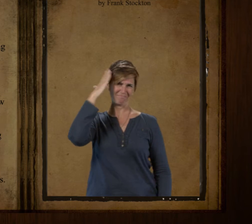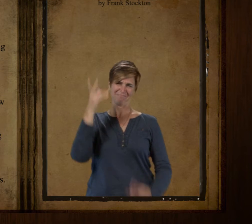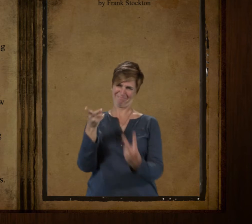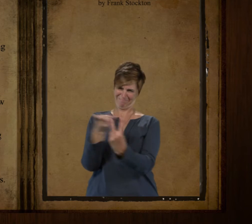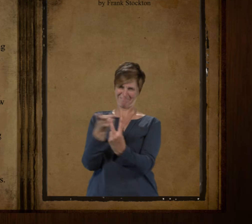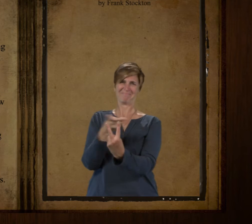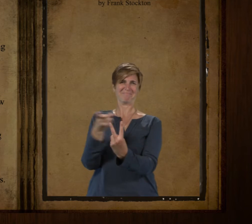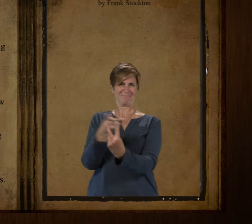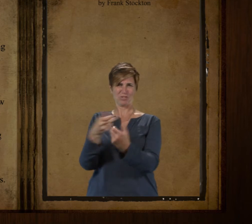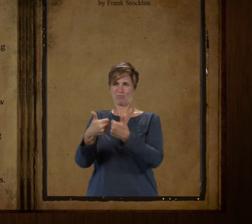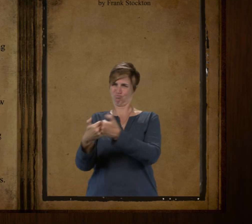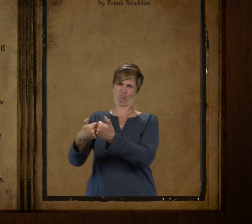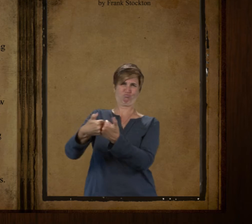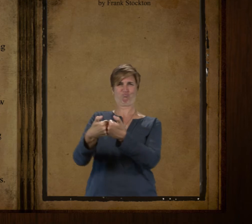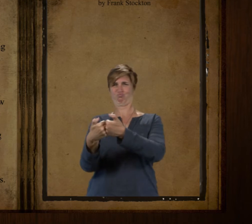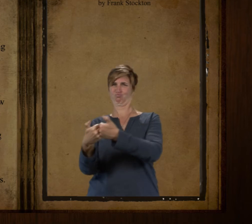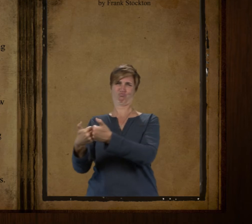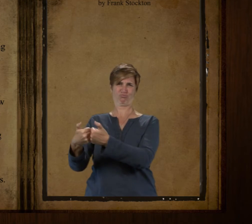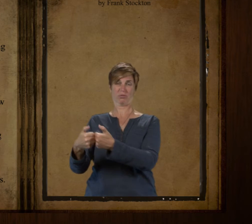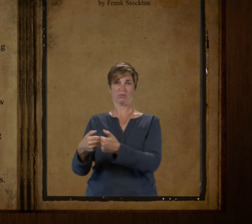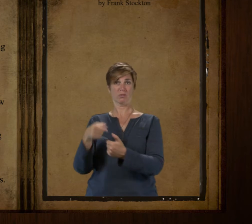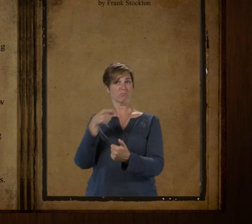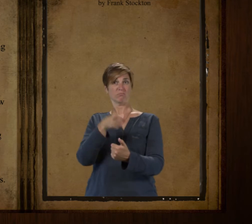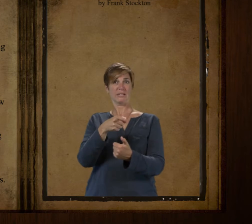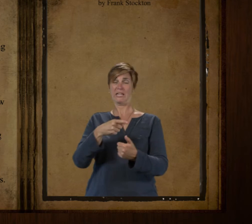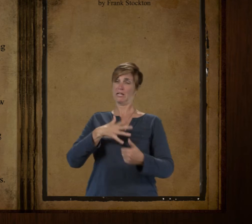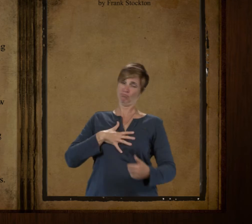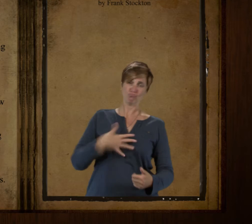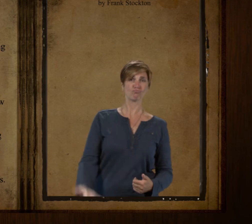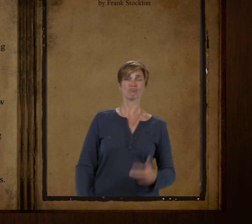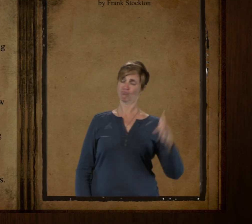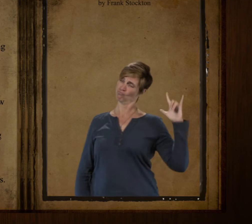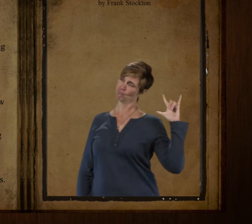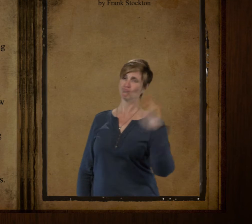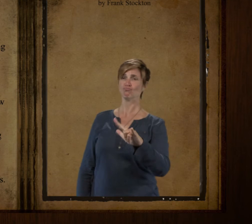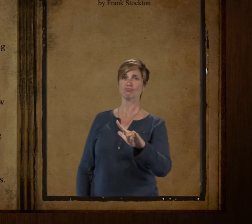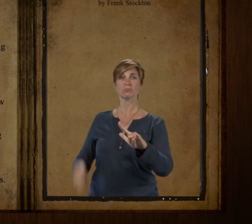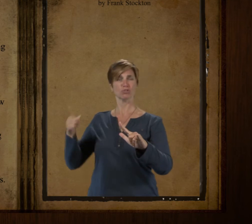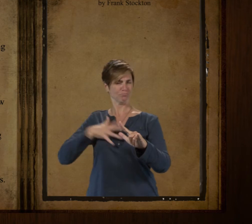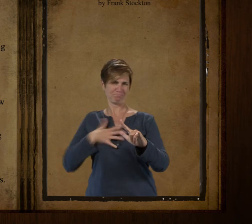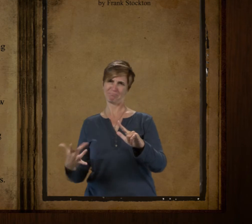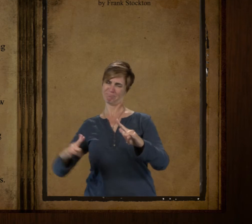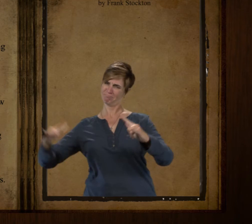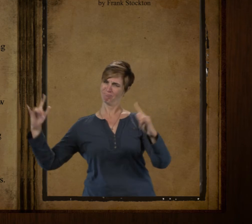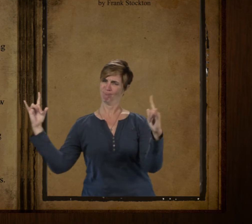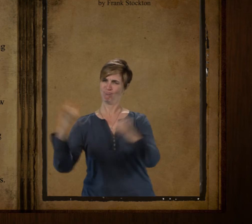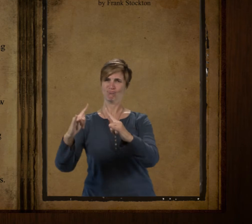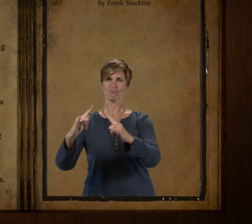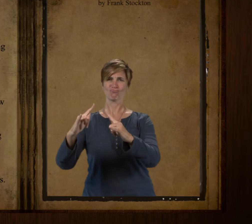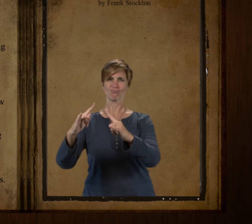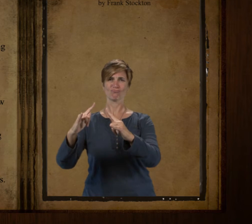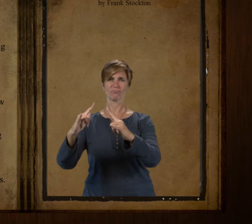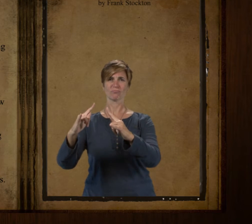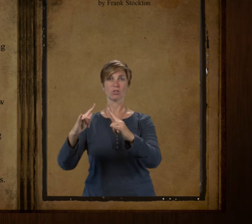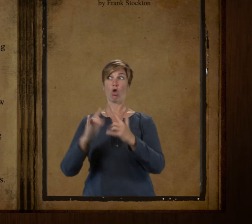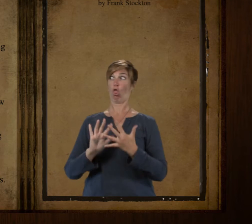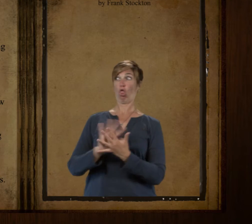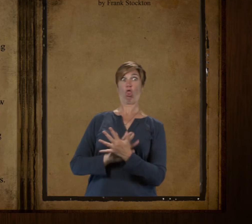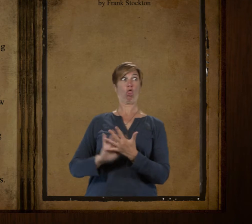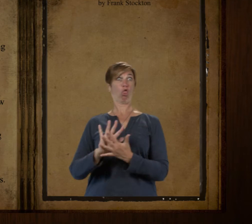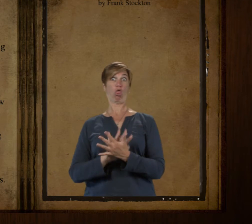Of course, everybody knew that the deed with which the accused was charged had been done. He had